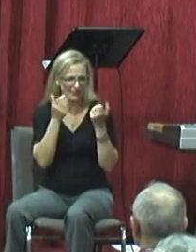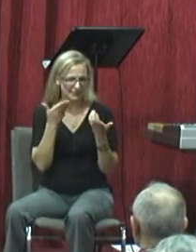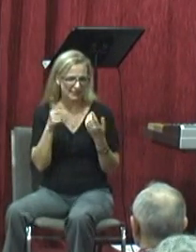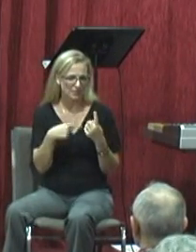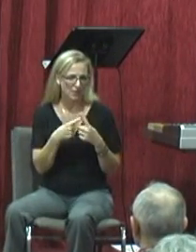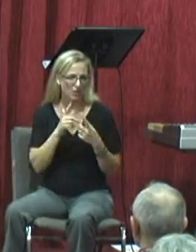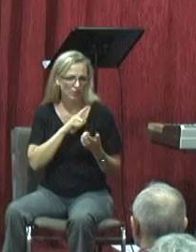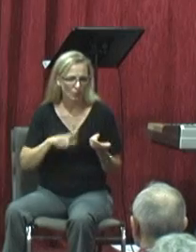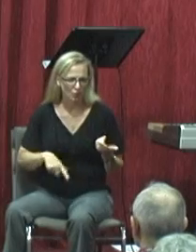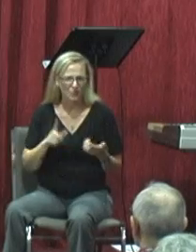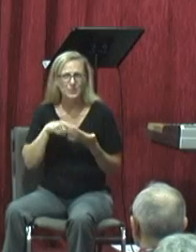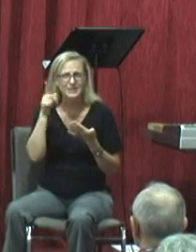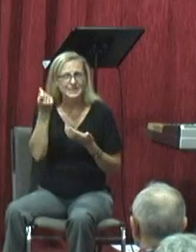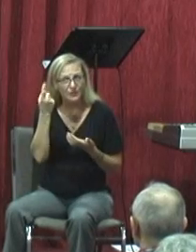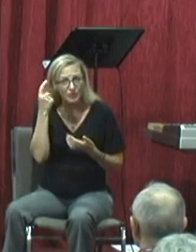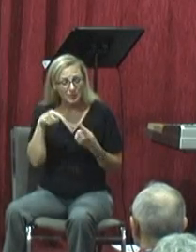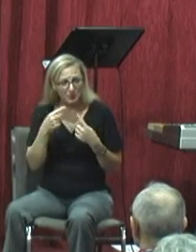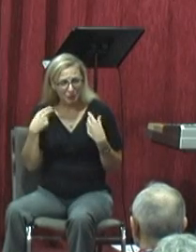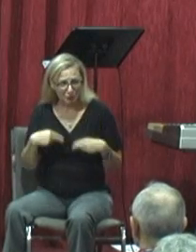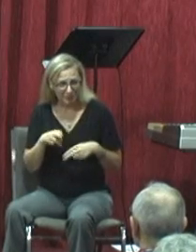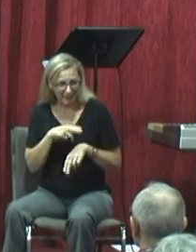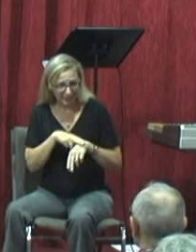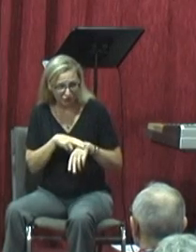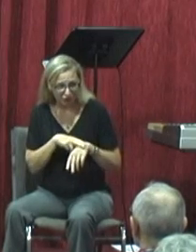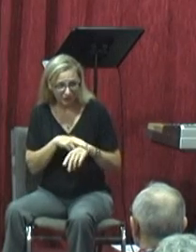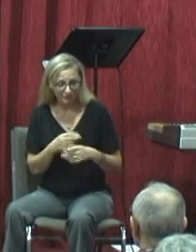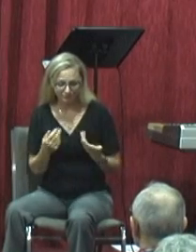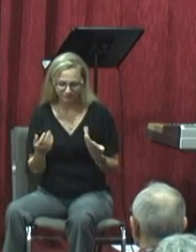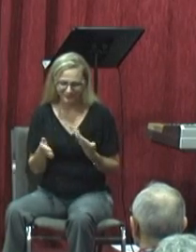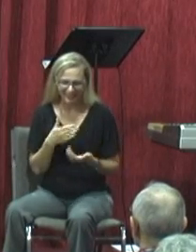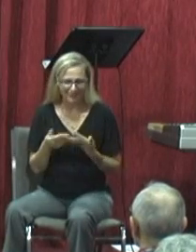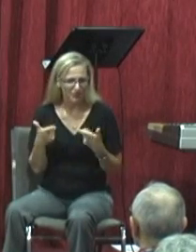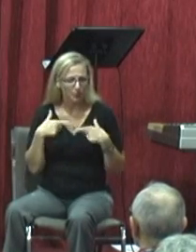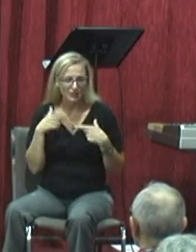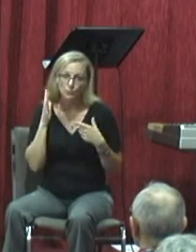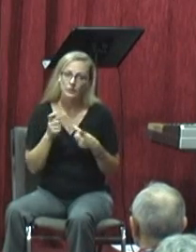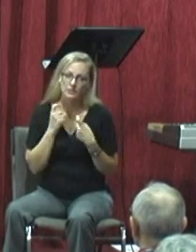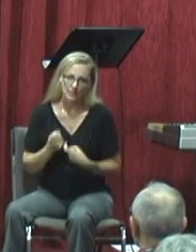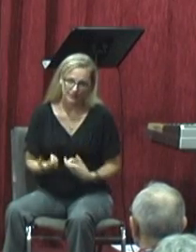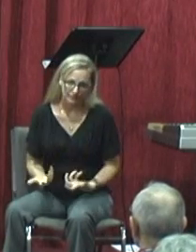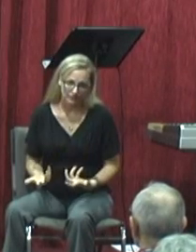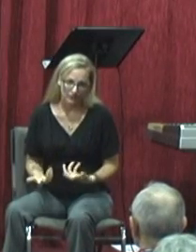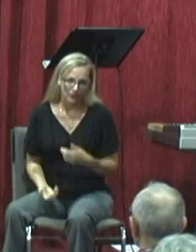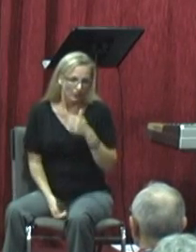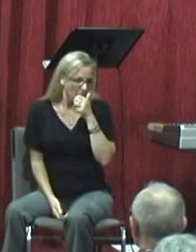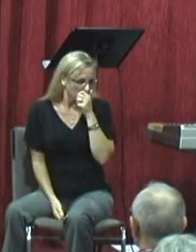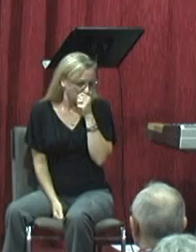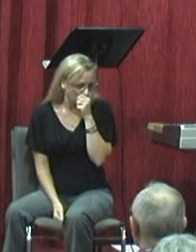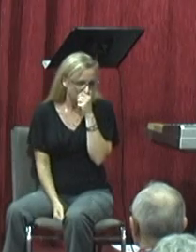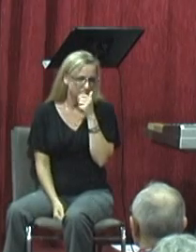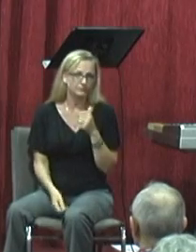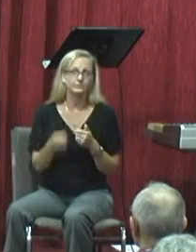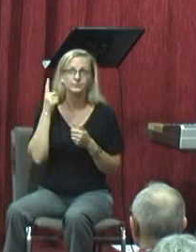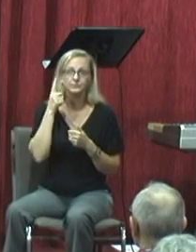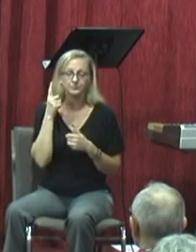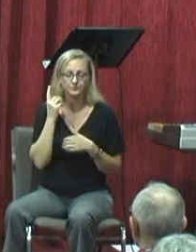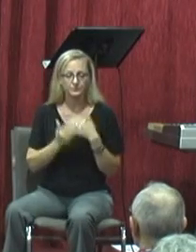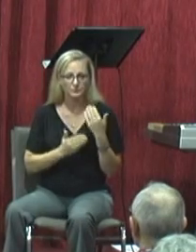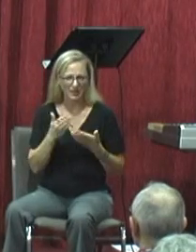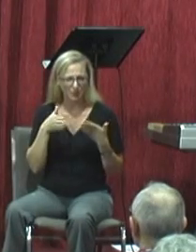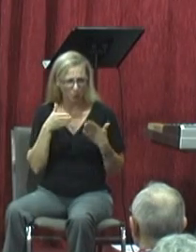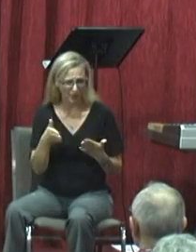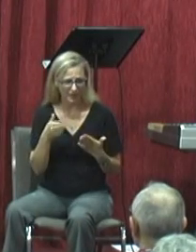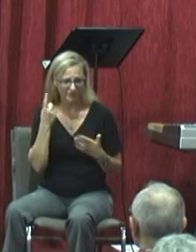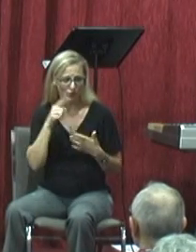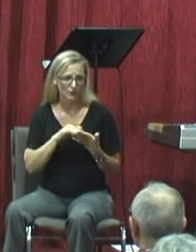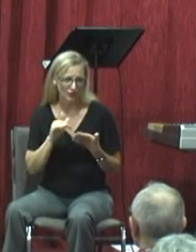does he understand about human nature? Even Kohanim will sin. And so he provided atonement, forgiveness